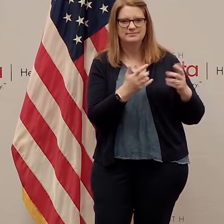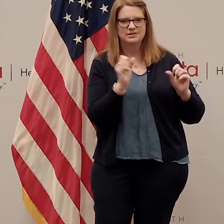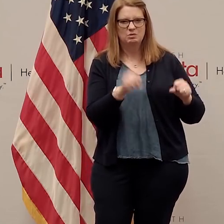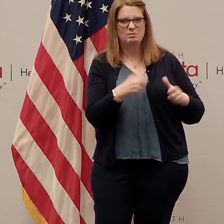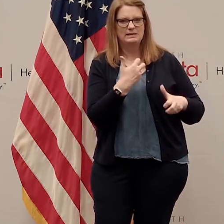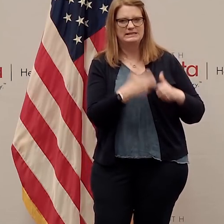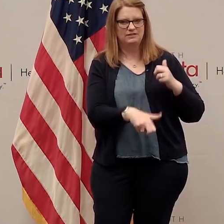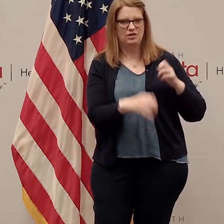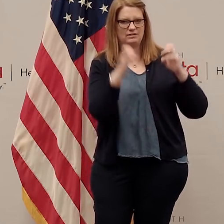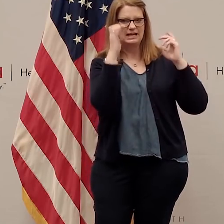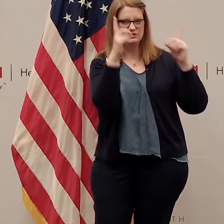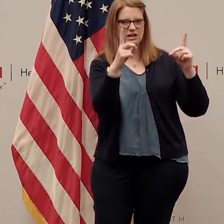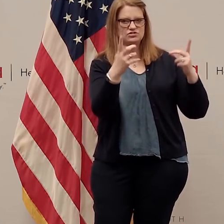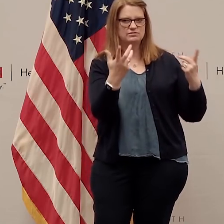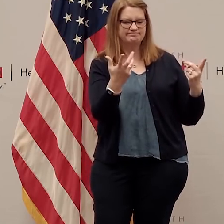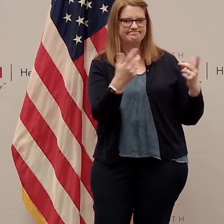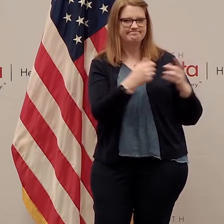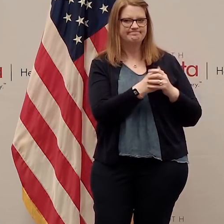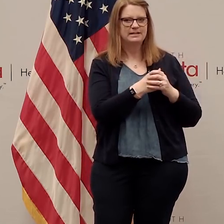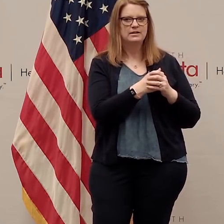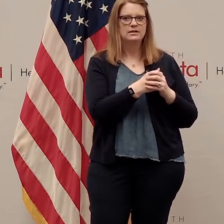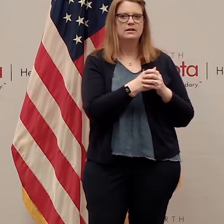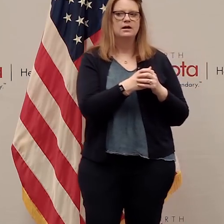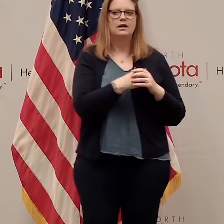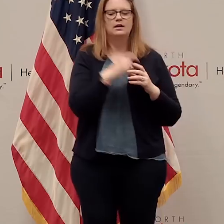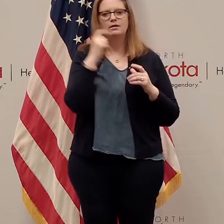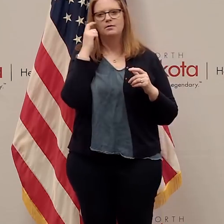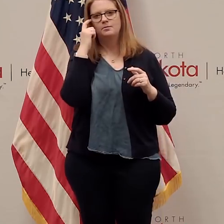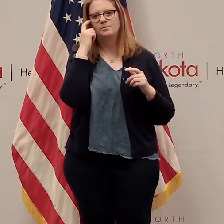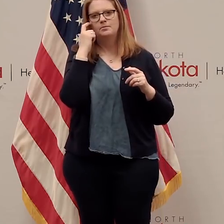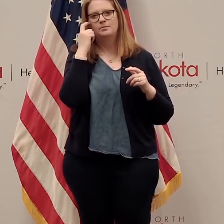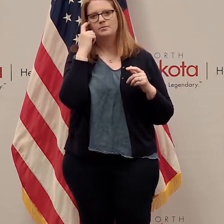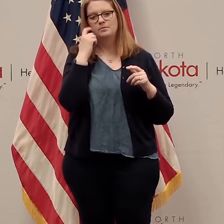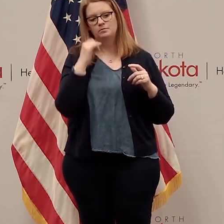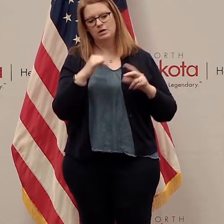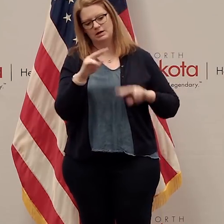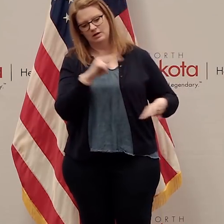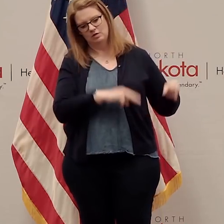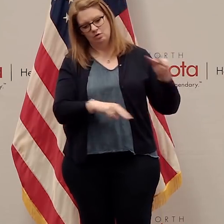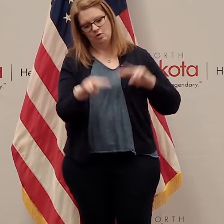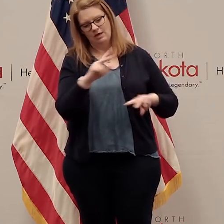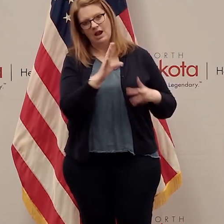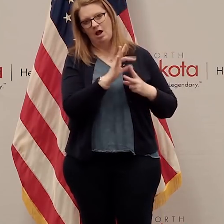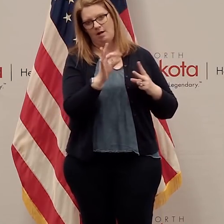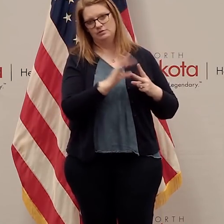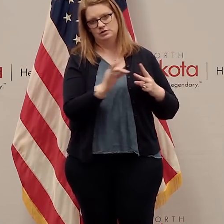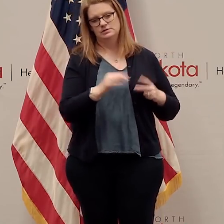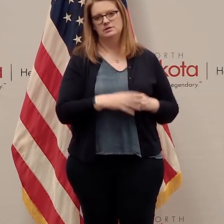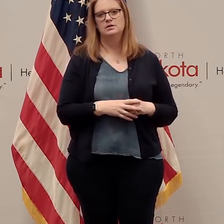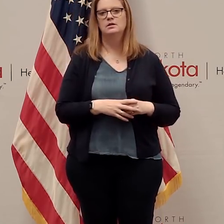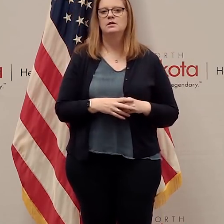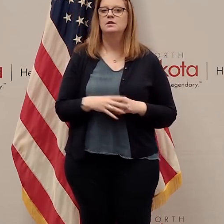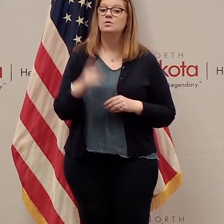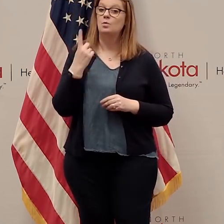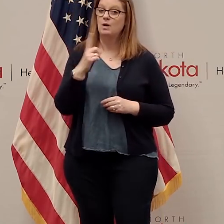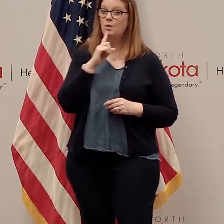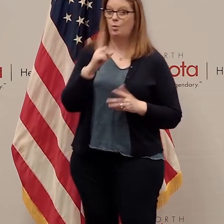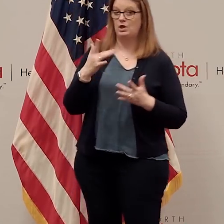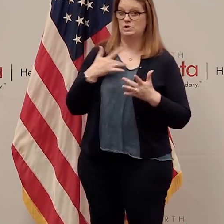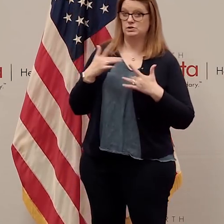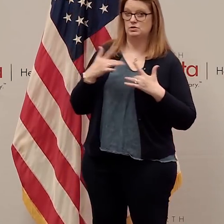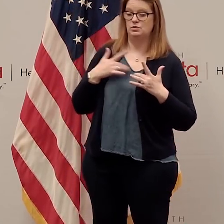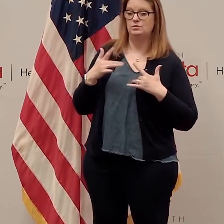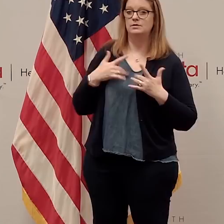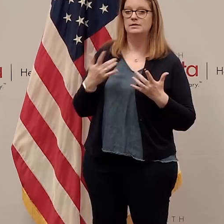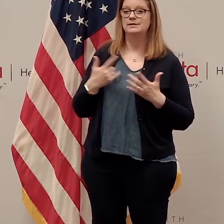difficult in education. But having said that, we're going to look at all kinds of options. The one real concern we have is that there are some kids that may